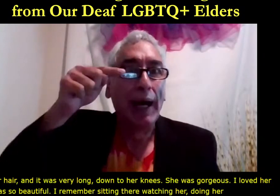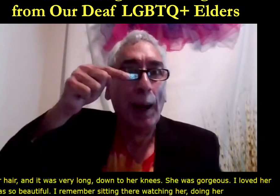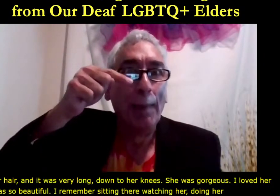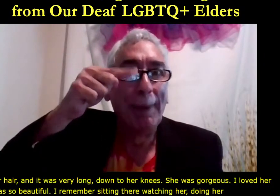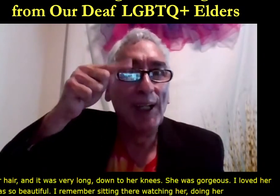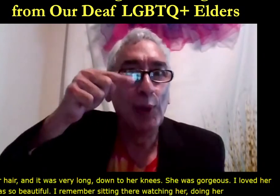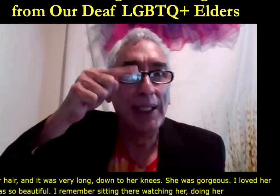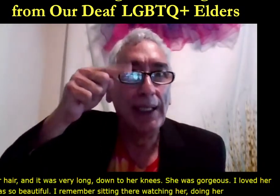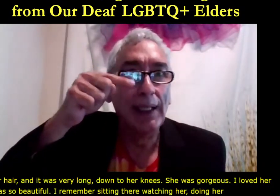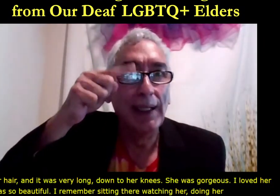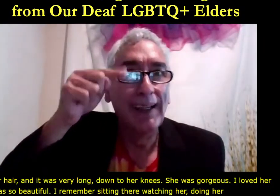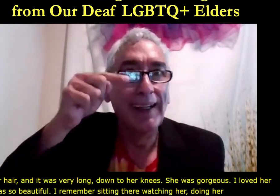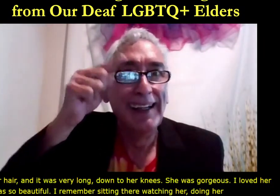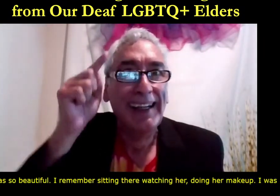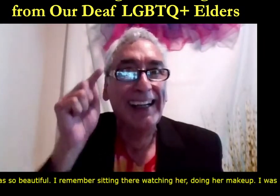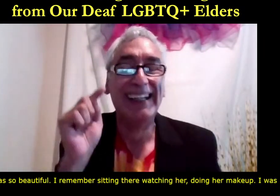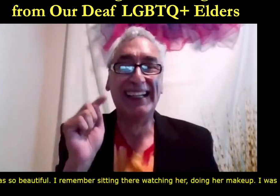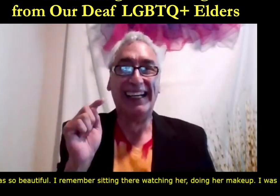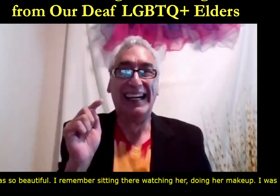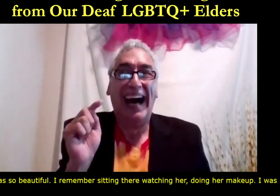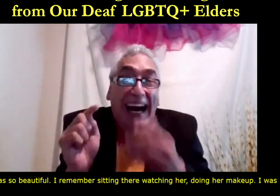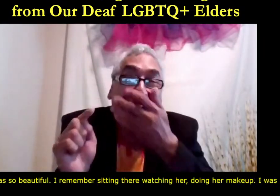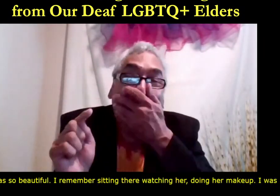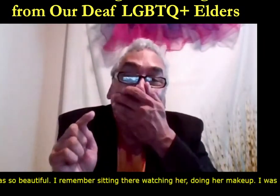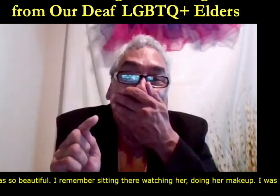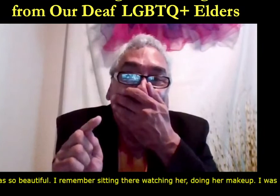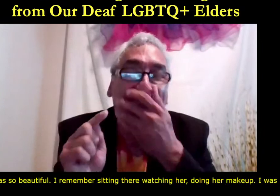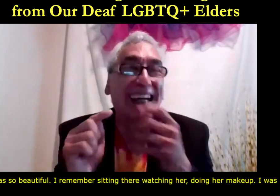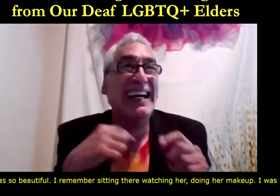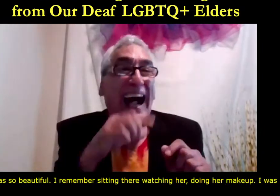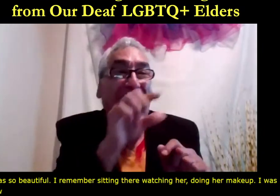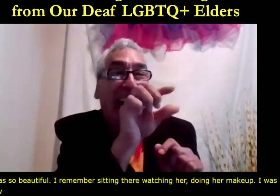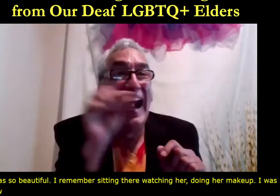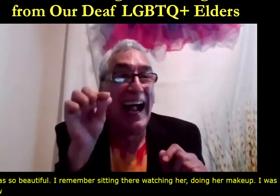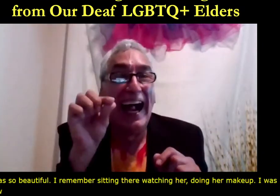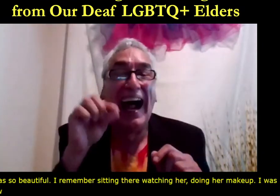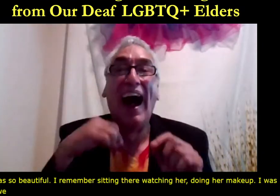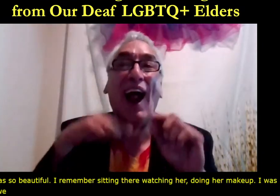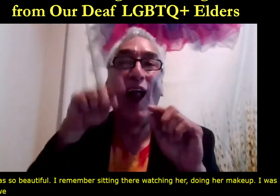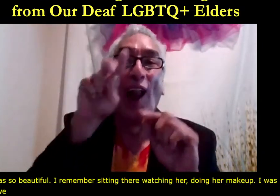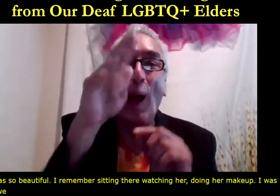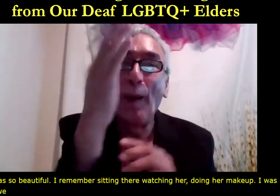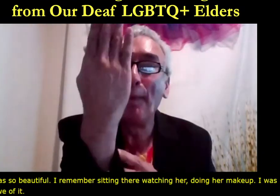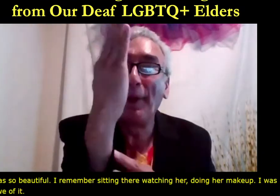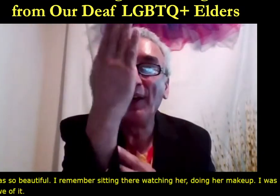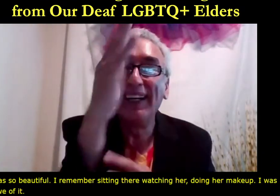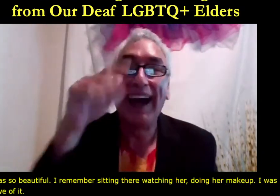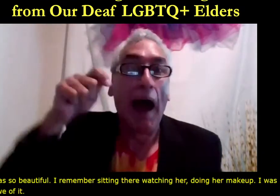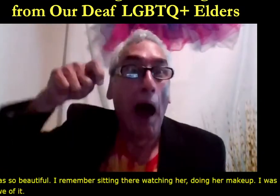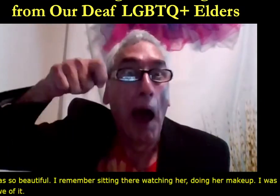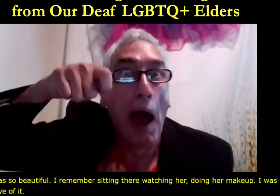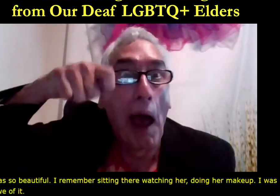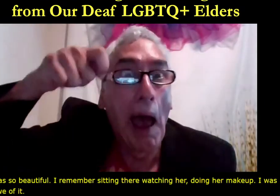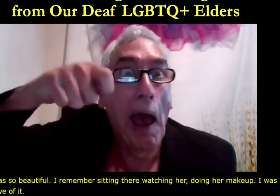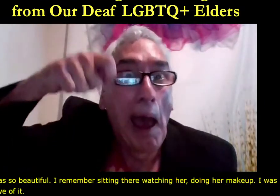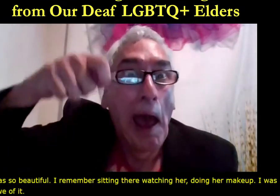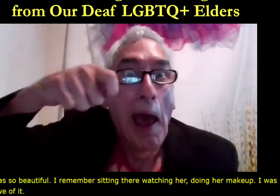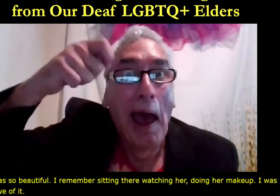my mother's mascara yes i took it from her and i went into the mirror